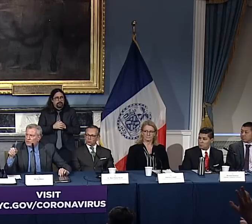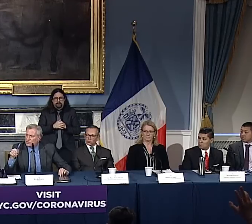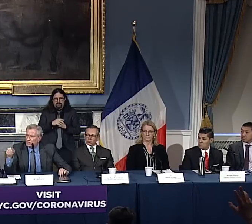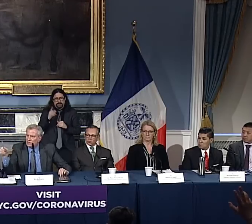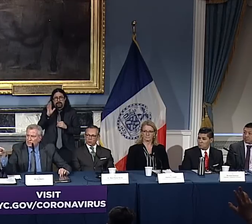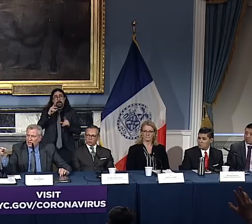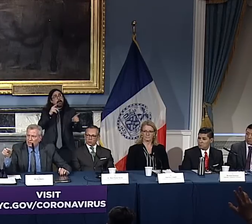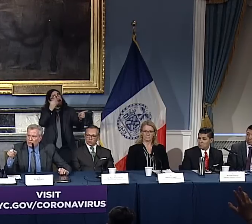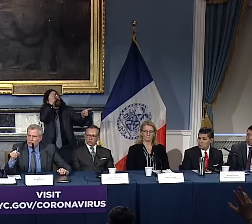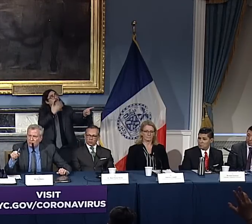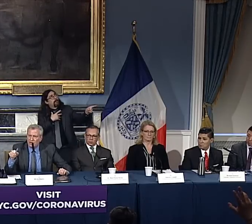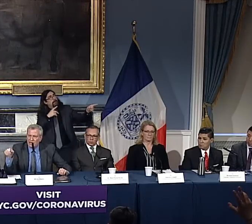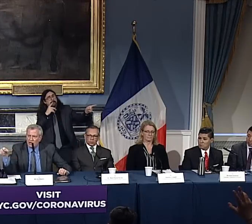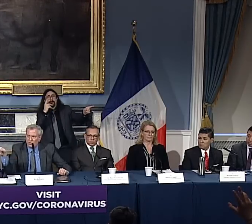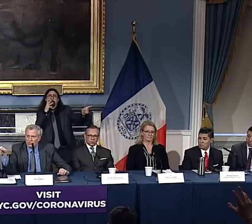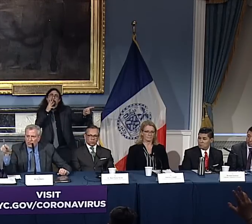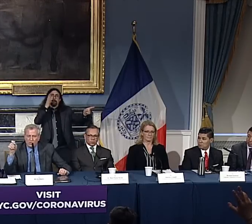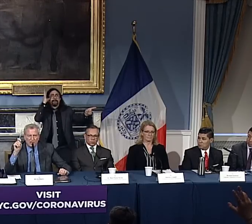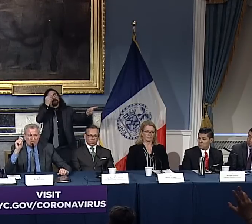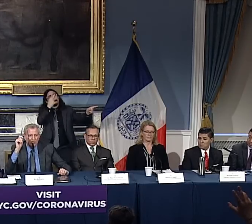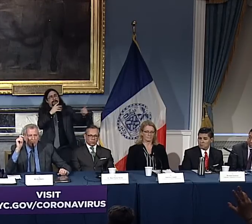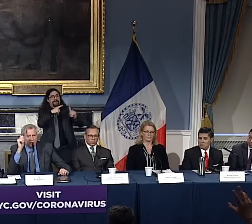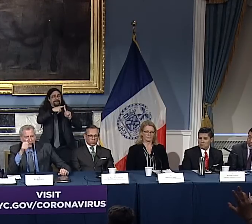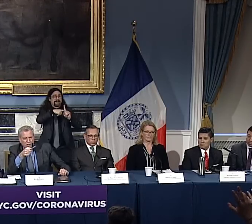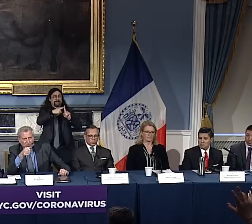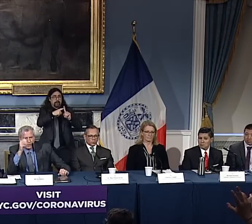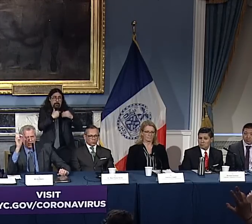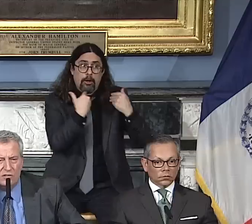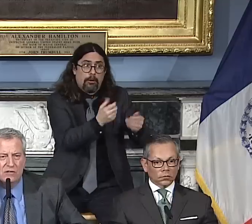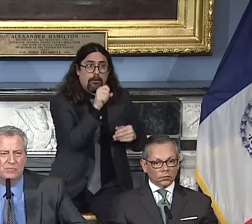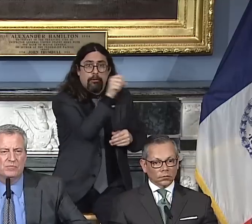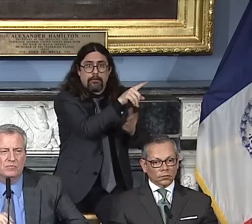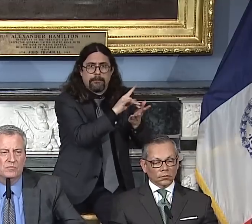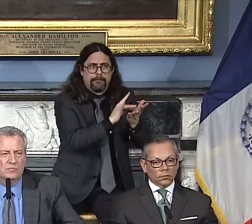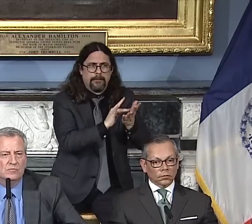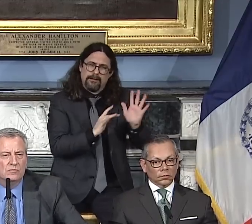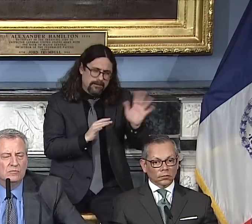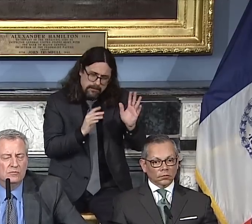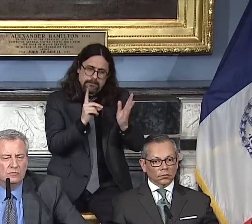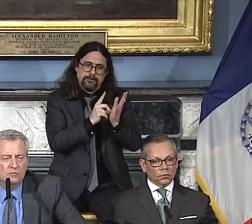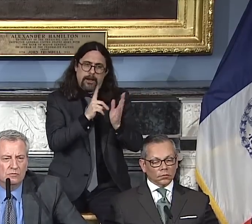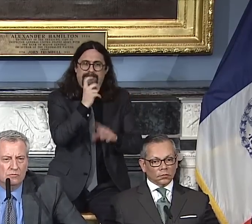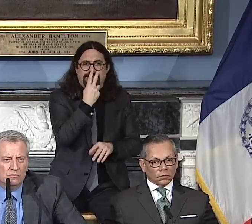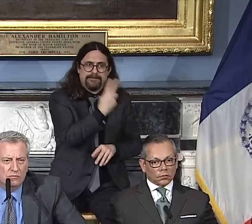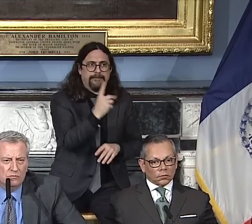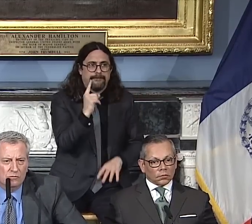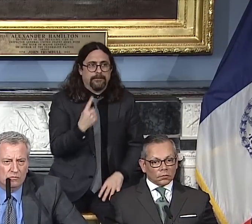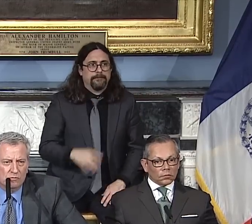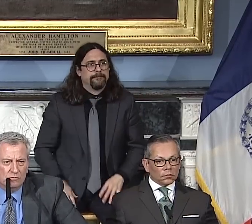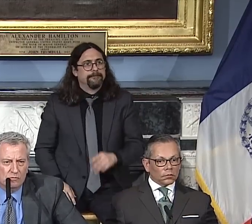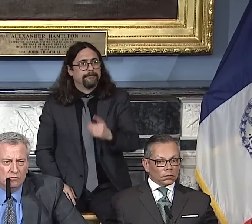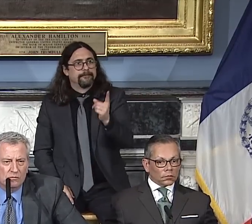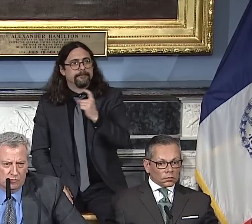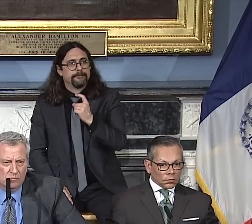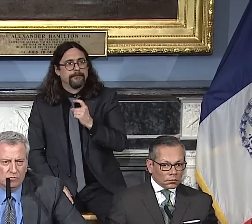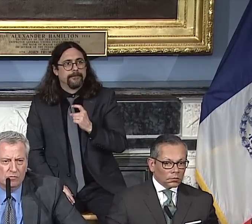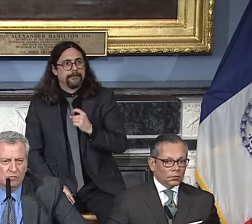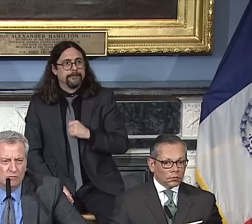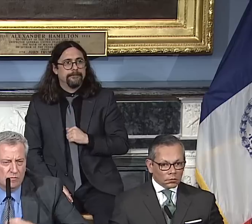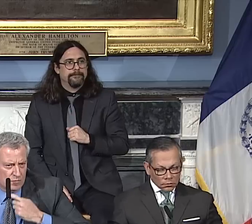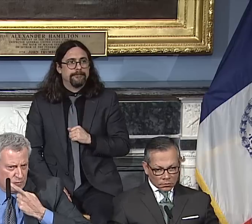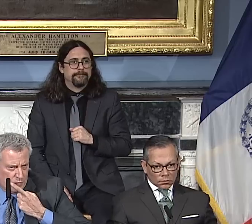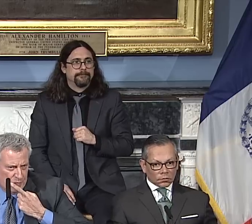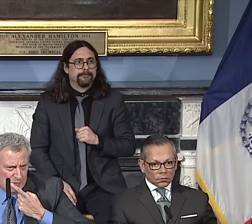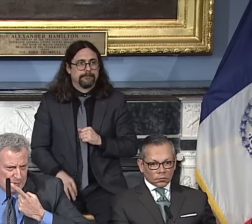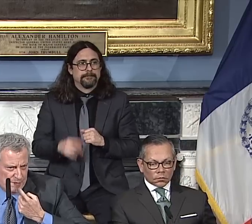Okay, just finishing this side, first round. Okay, going over here. Yes. There have been some calls to halt eviction proceedings in the city. I just want to know